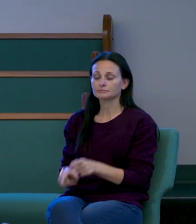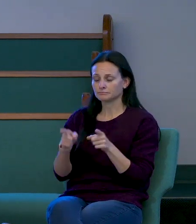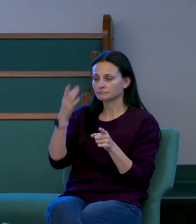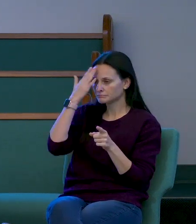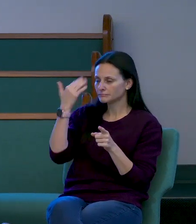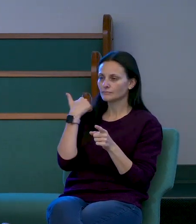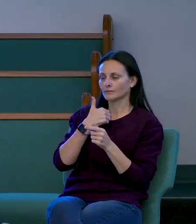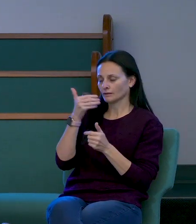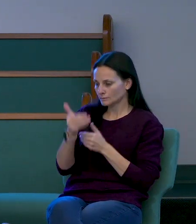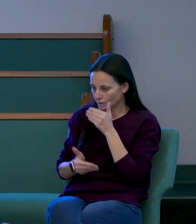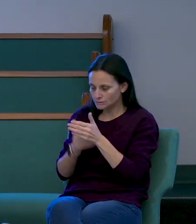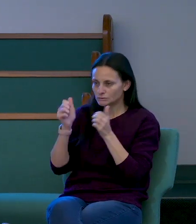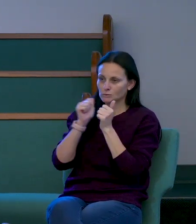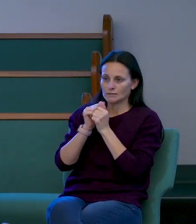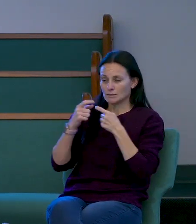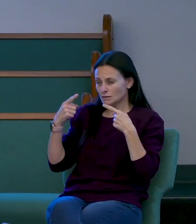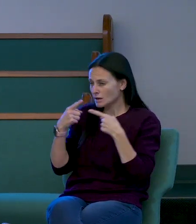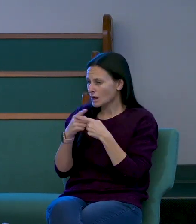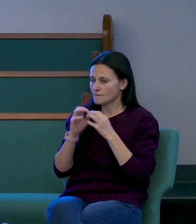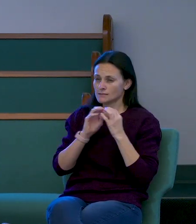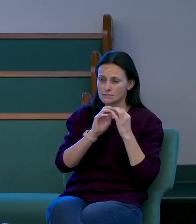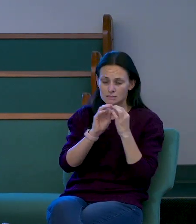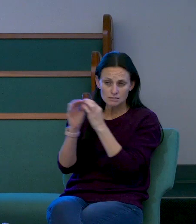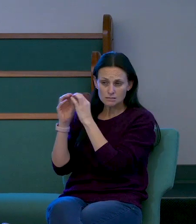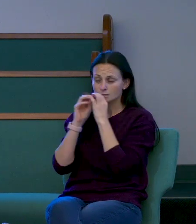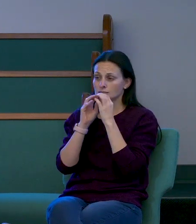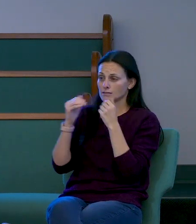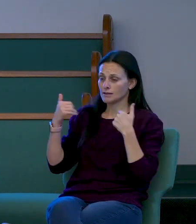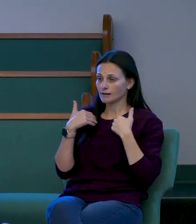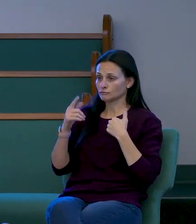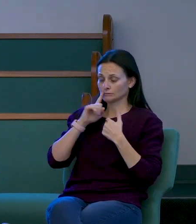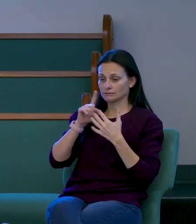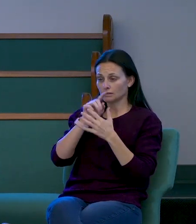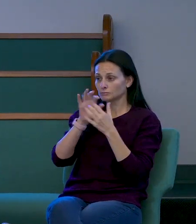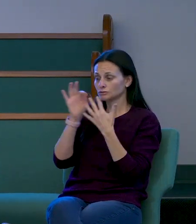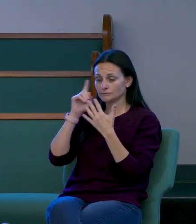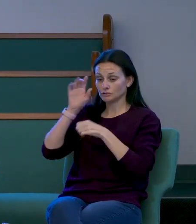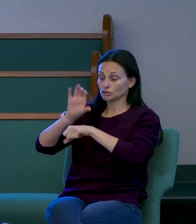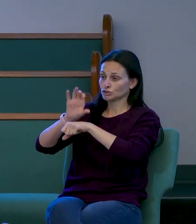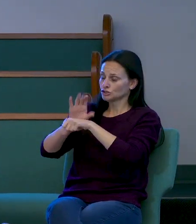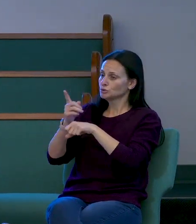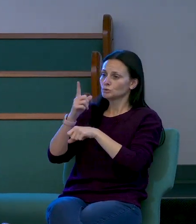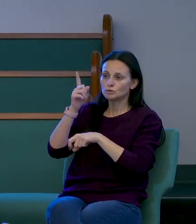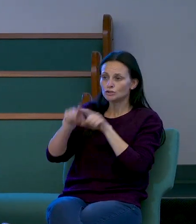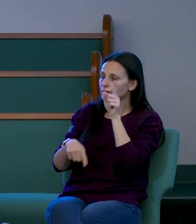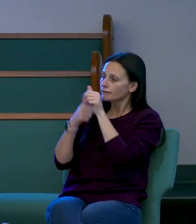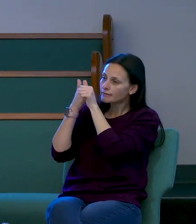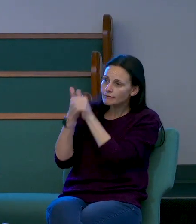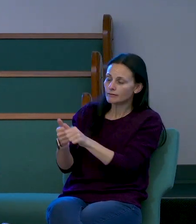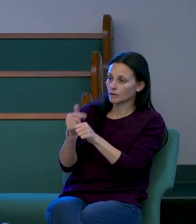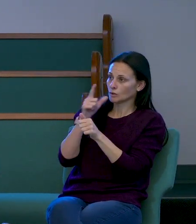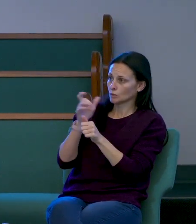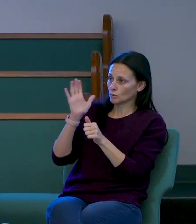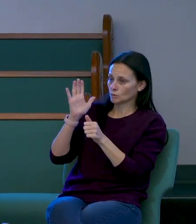been in this process with the conflict, and there was a way made for churches who could not abide by who we